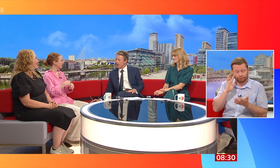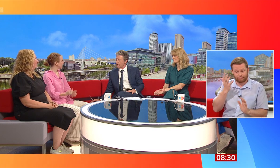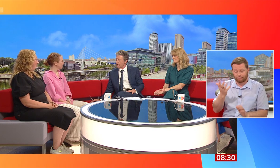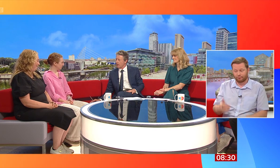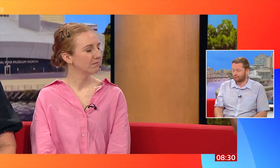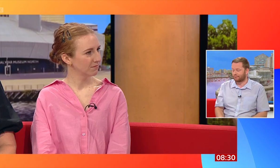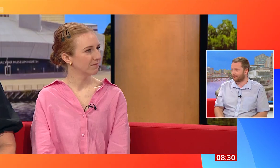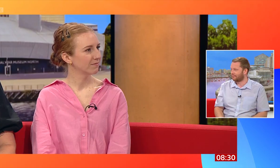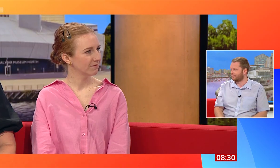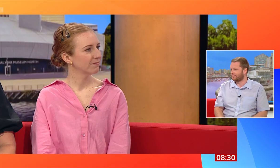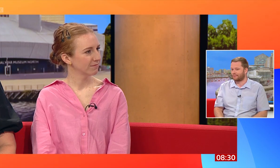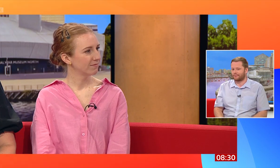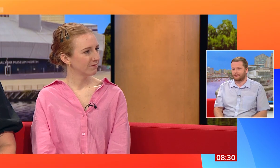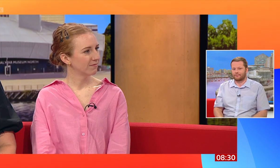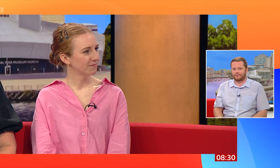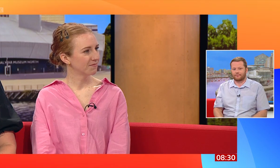It happens all the time.